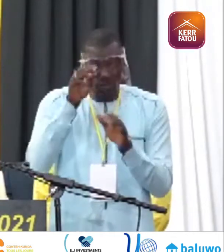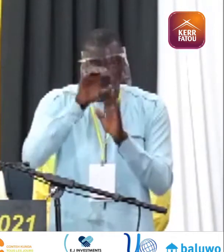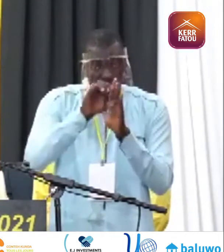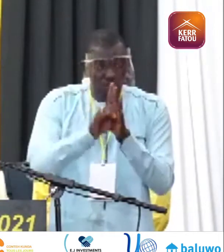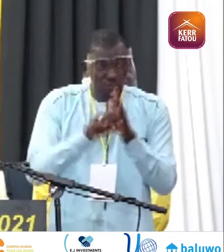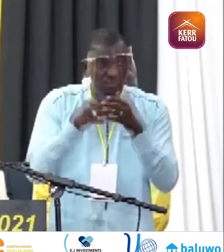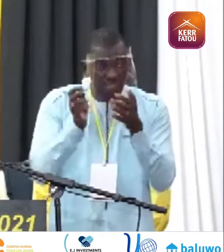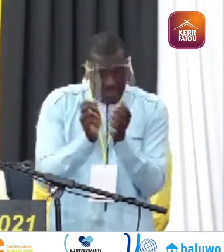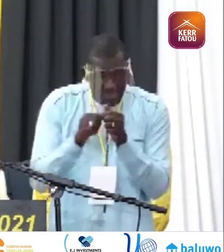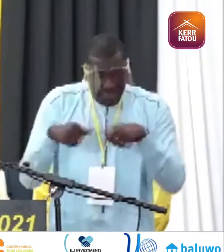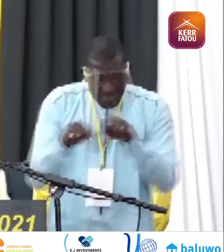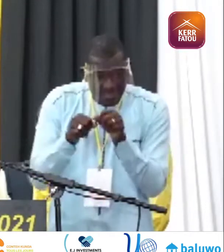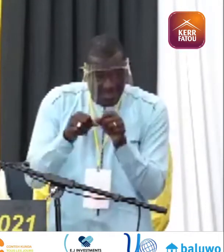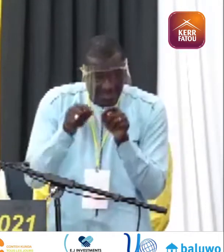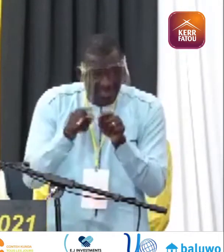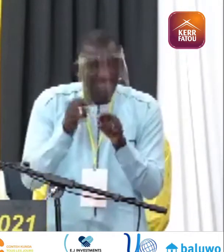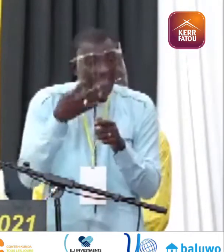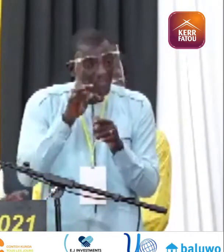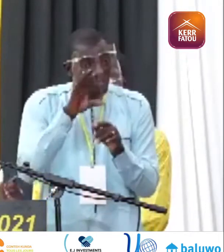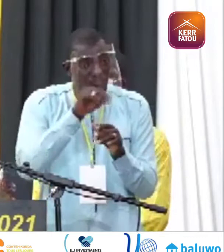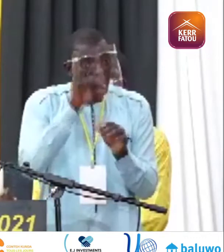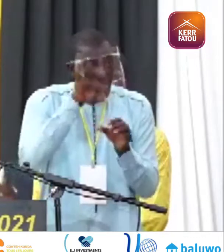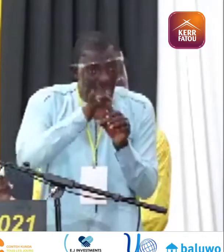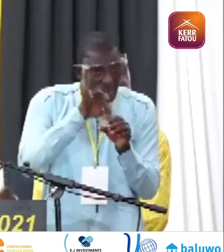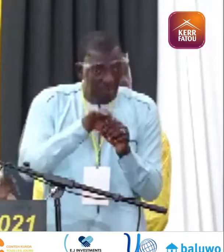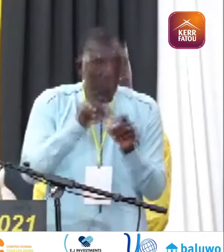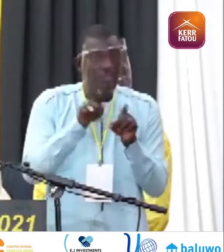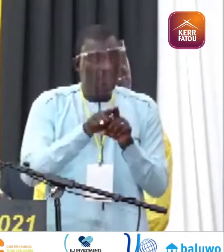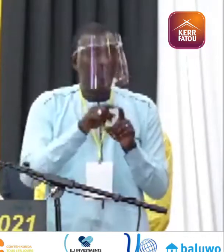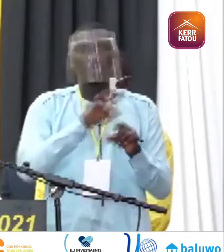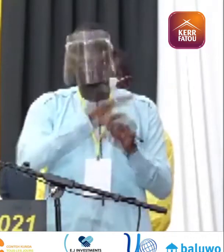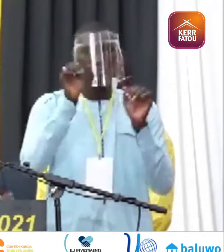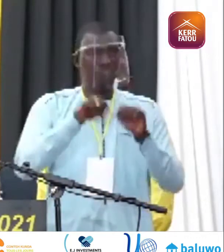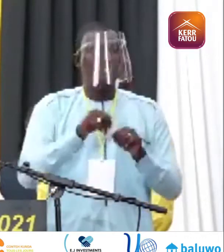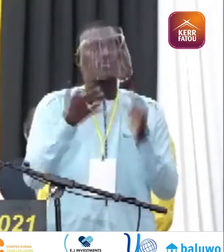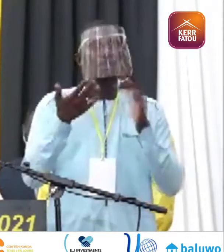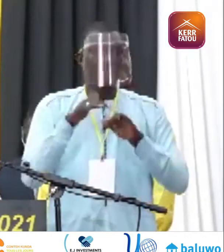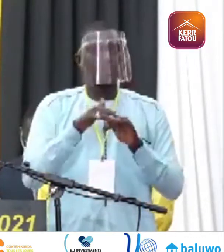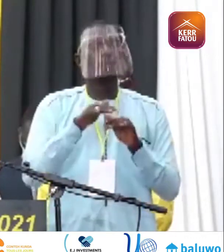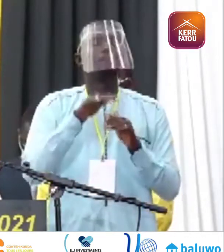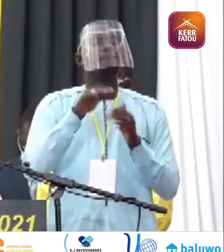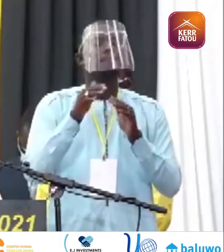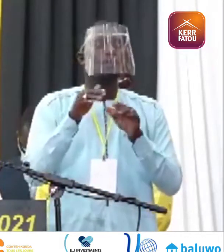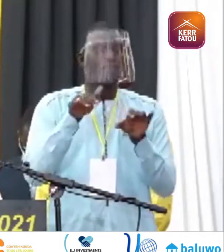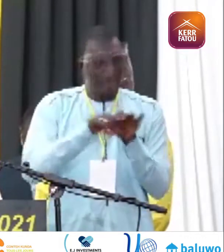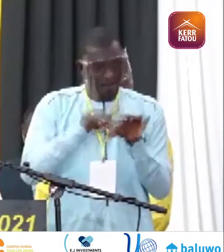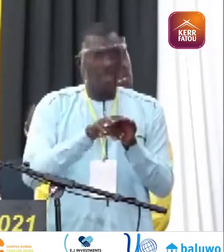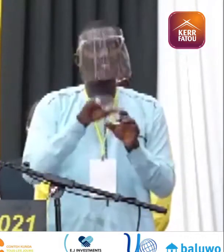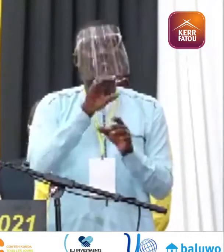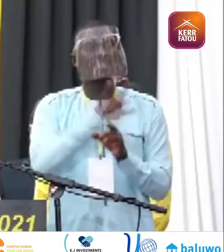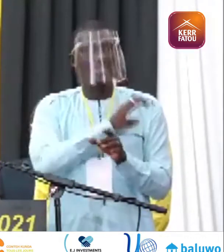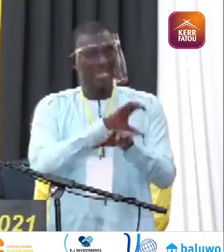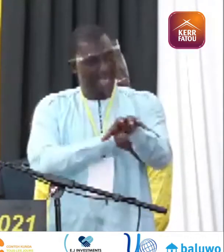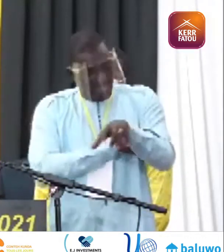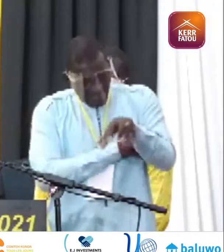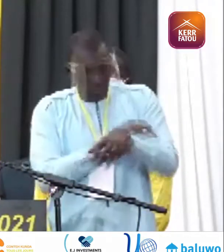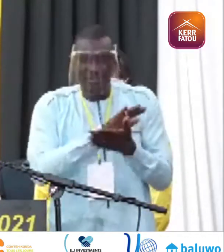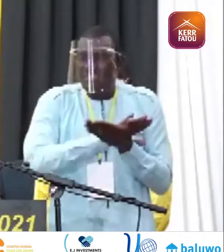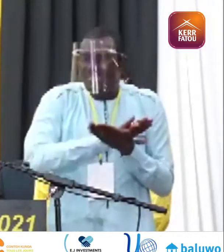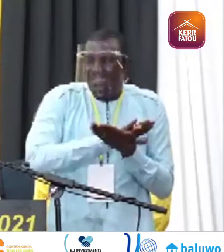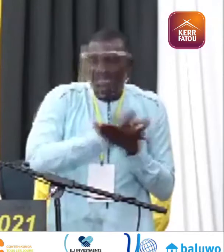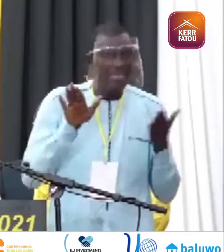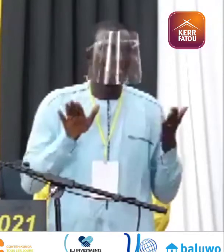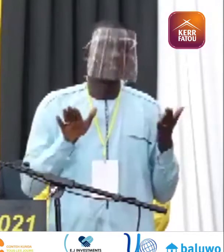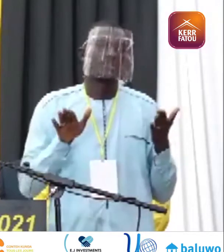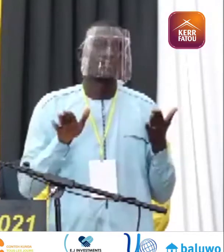the party on whose platform he contested election, he will cease to be a member of the council. There is nothing as clear as that. There